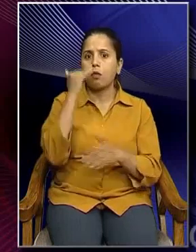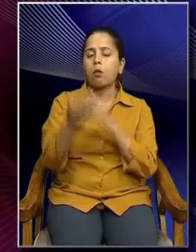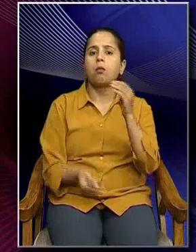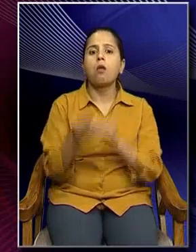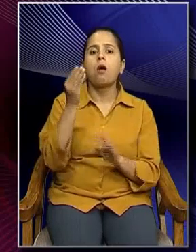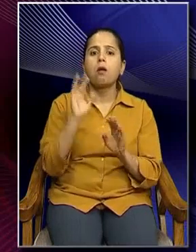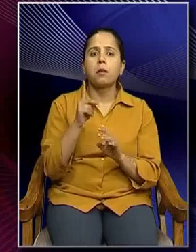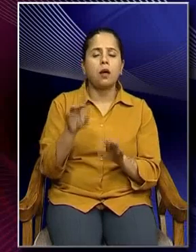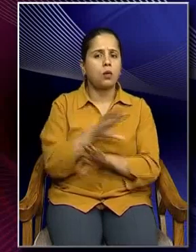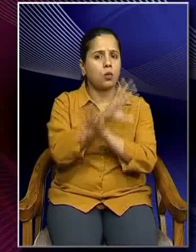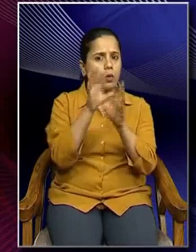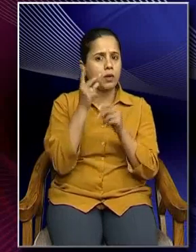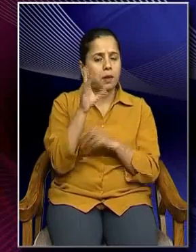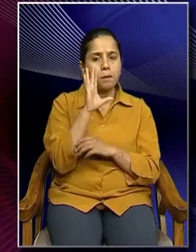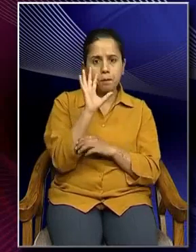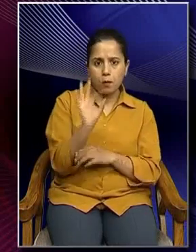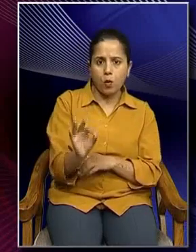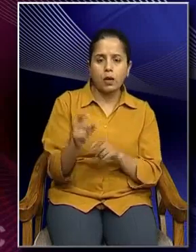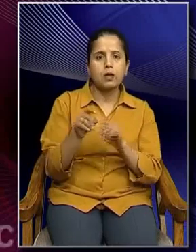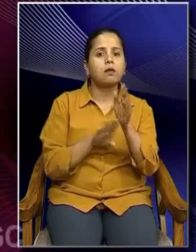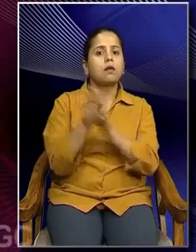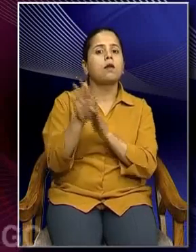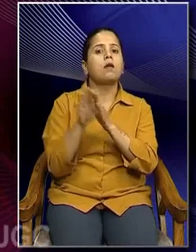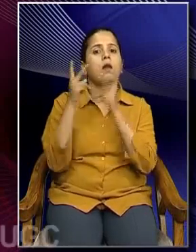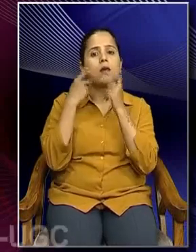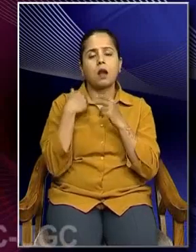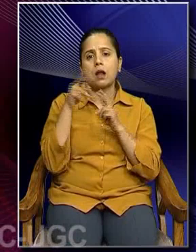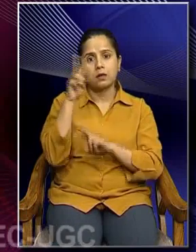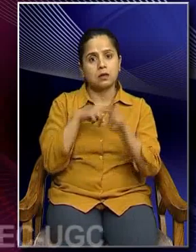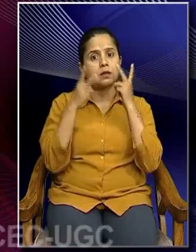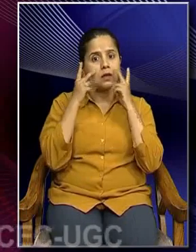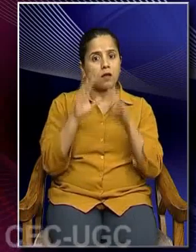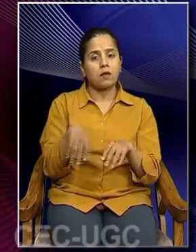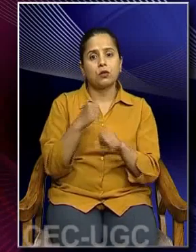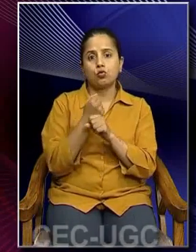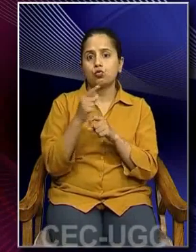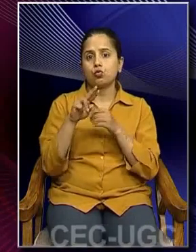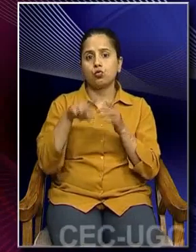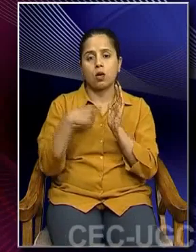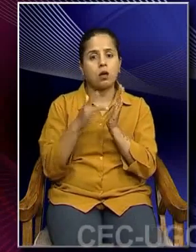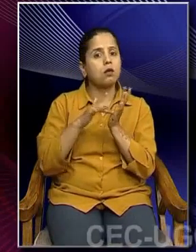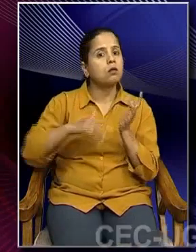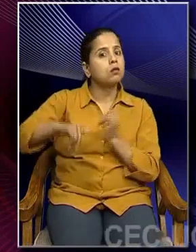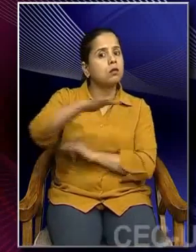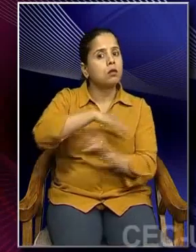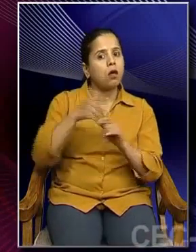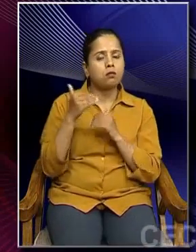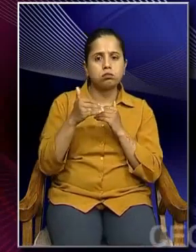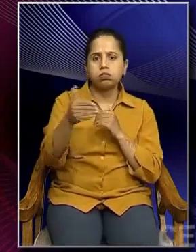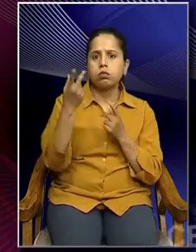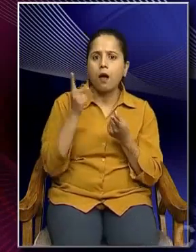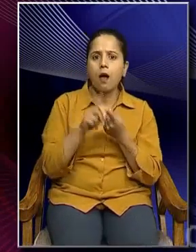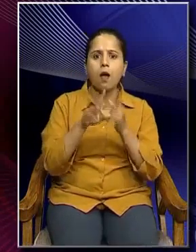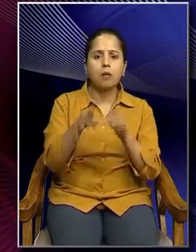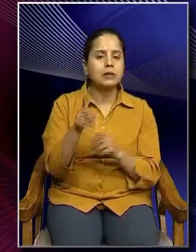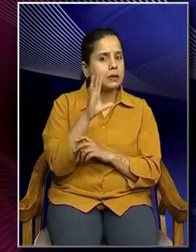with all these important developments, we observe that gender situation in the country continues to remain a